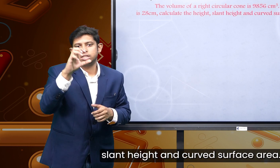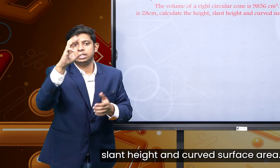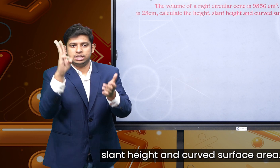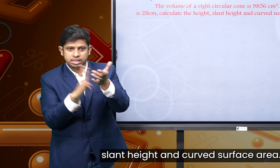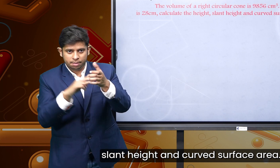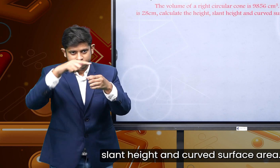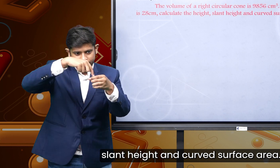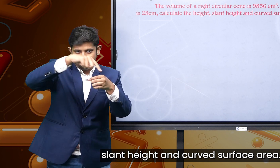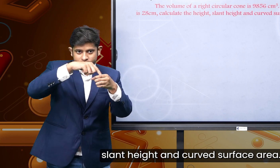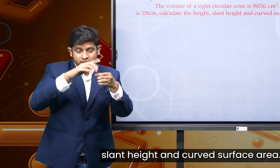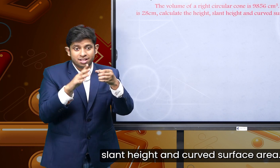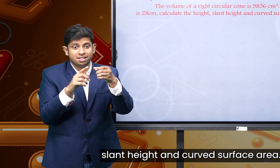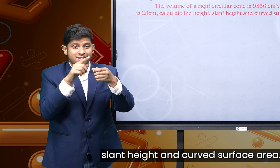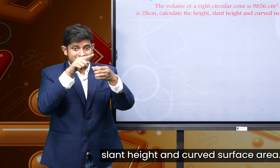slant height and curved surface area.